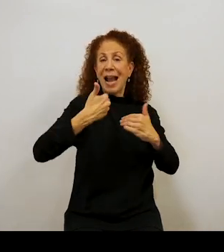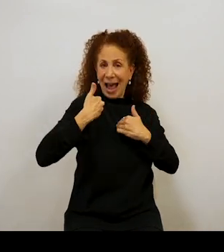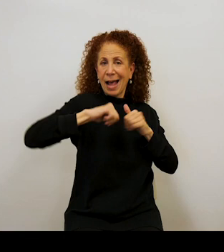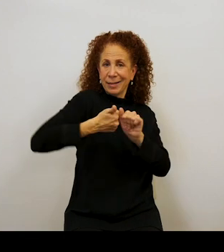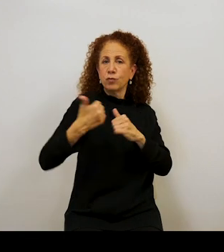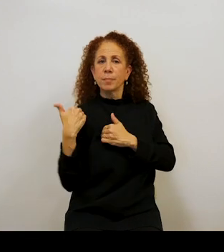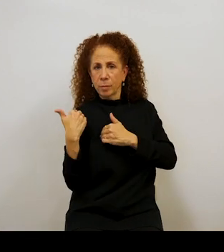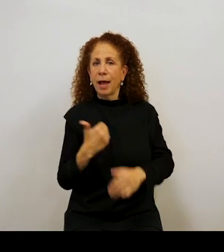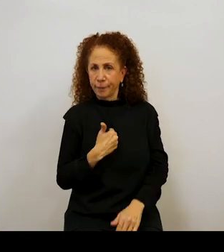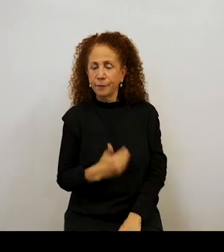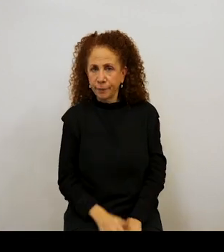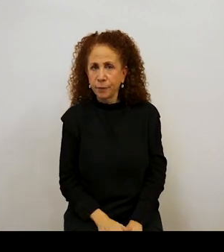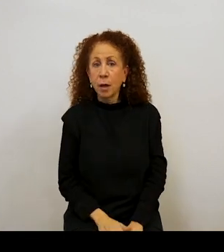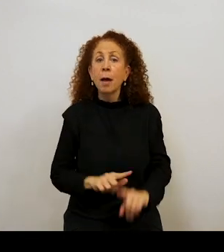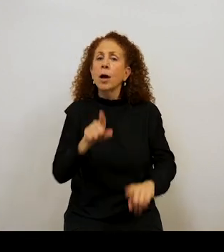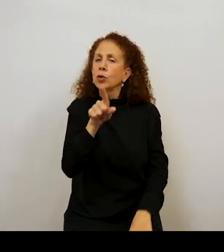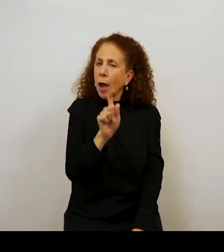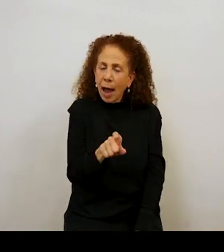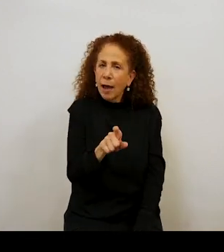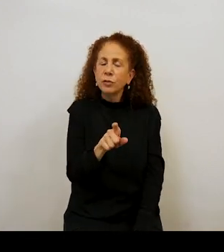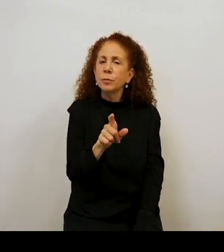But you have to be,